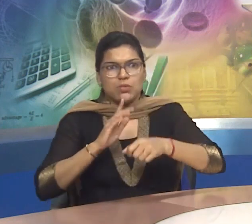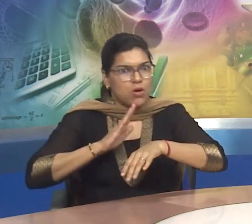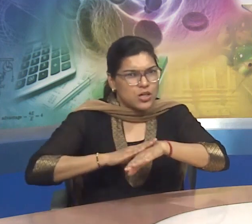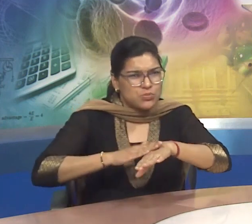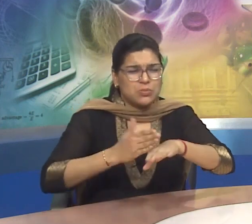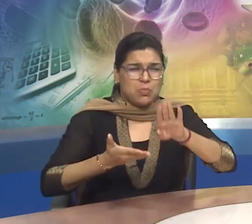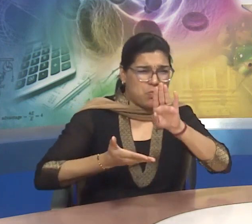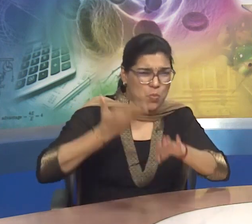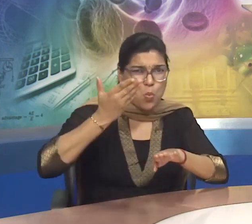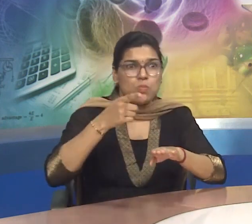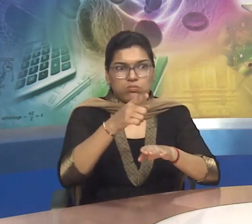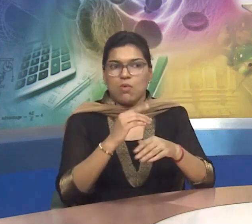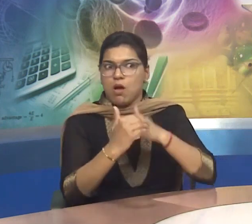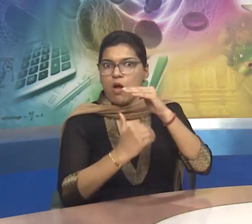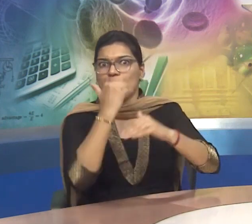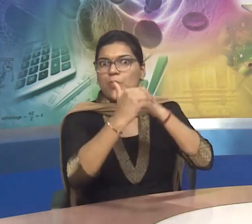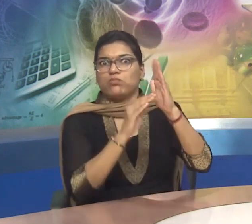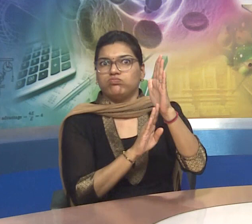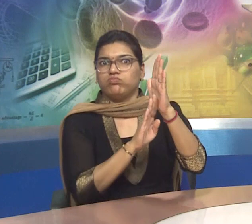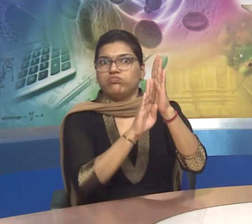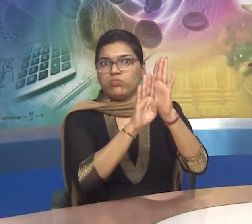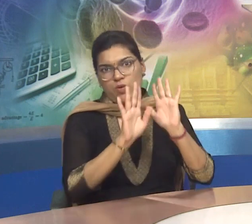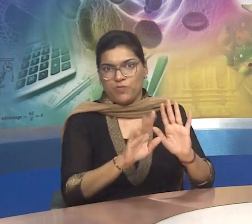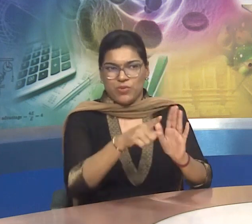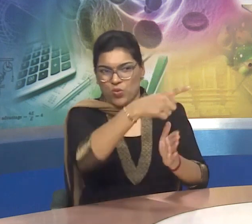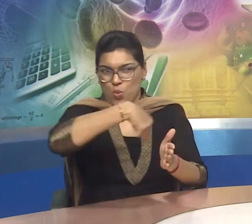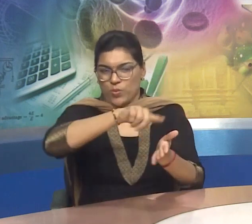fullest physical, mental, and moral development,